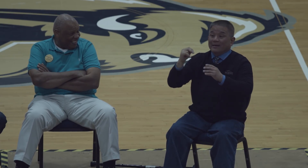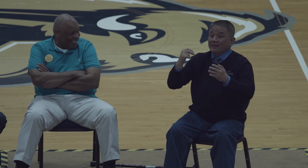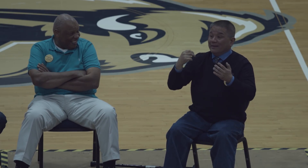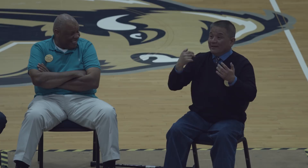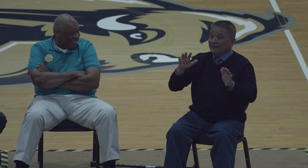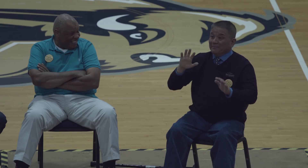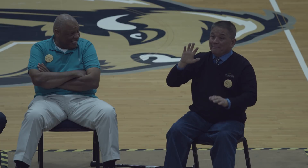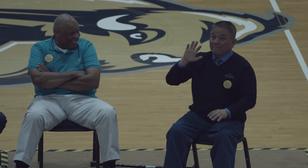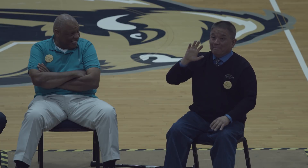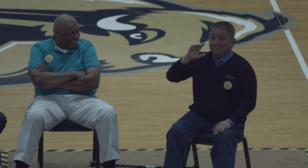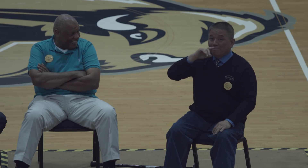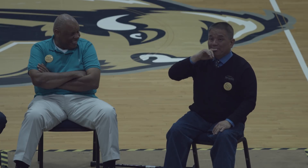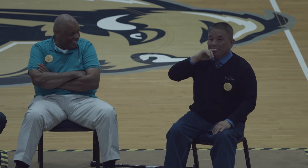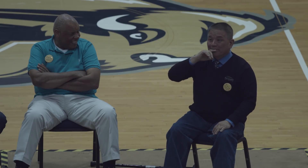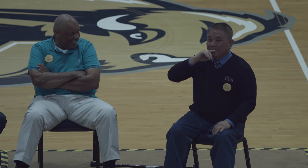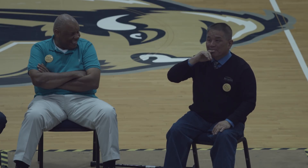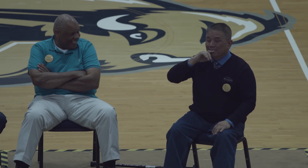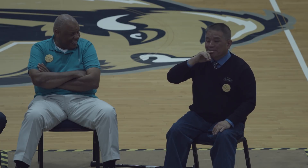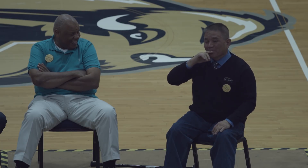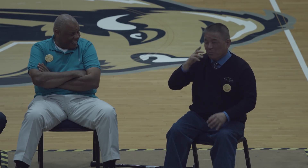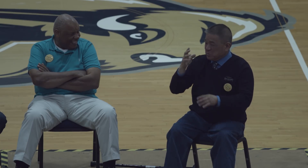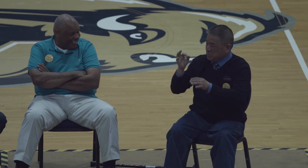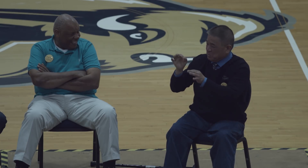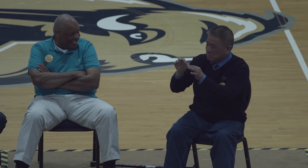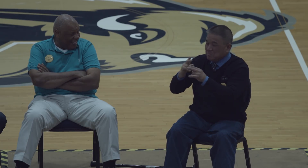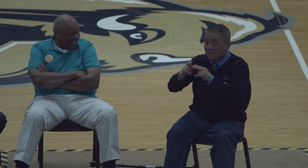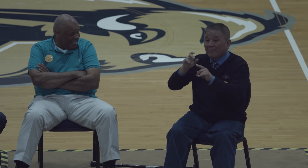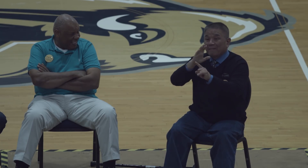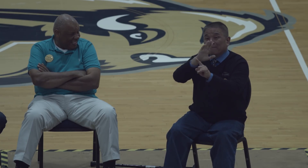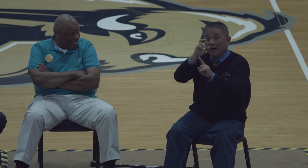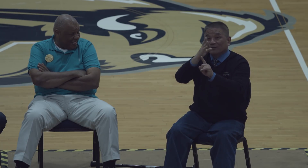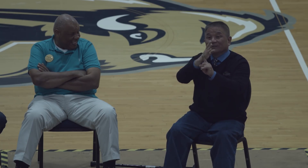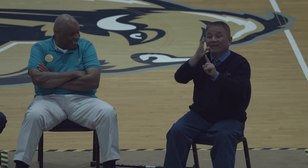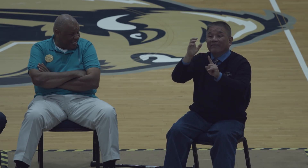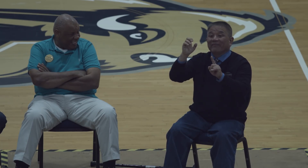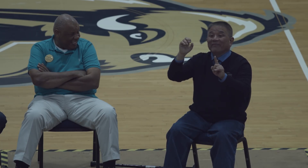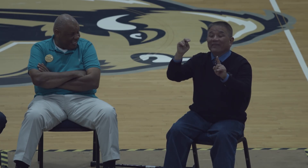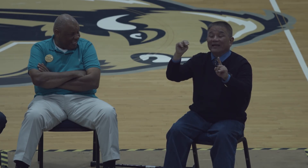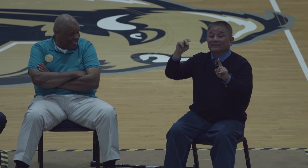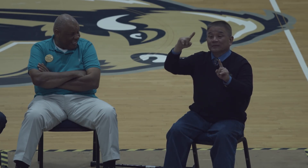Then the march, and let's see, well, no, I'll try to keep it short, but then,